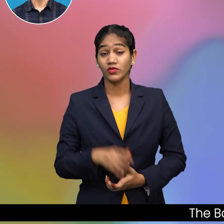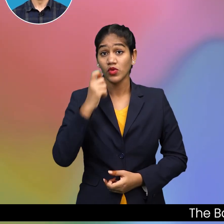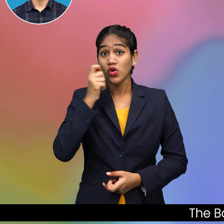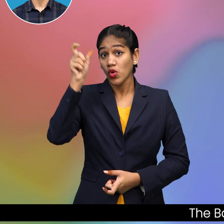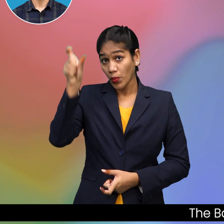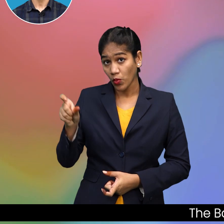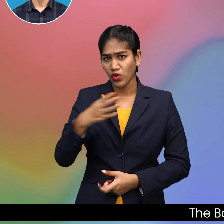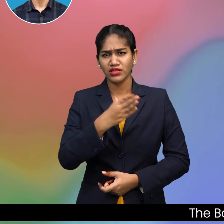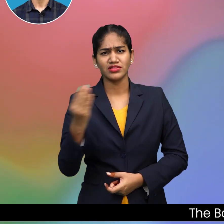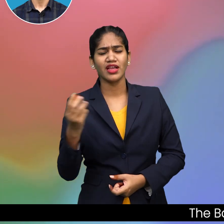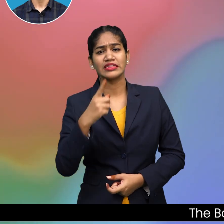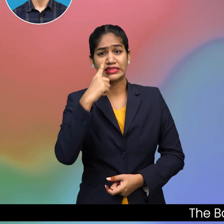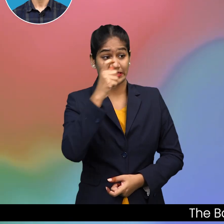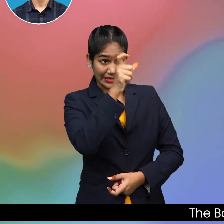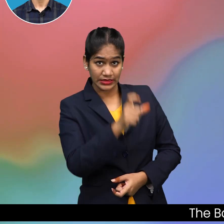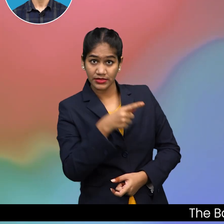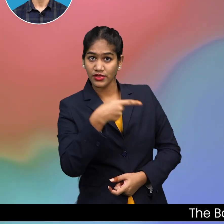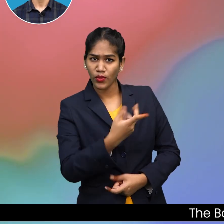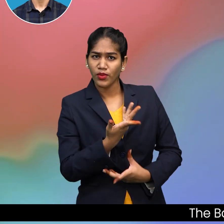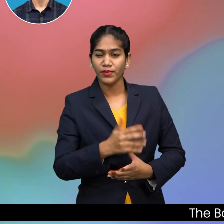The boys and girls